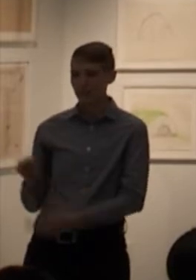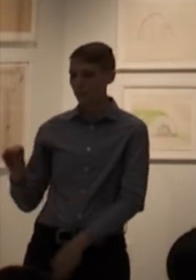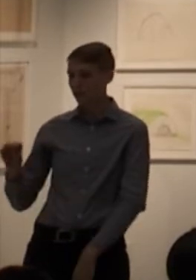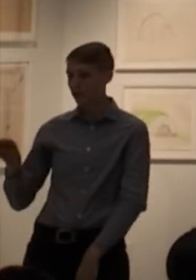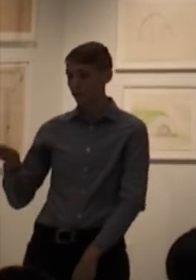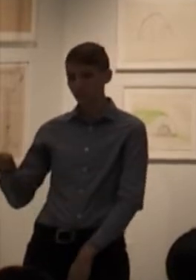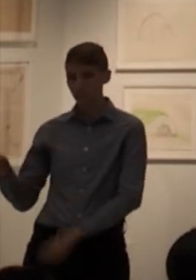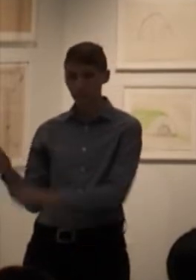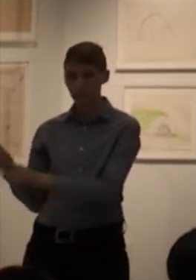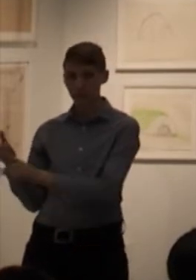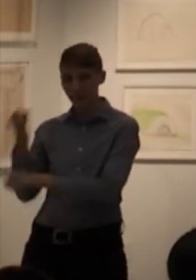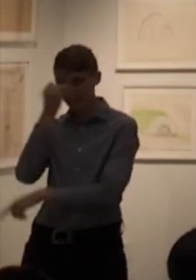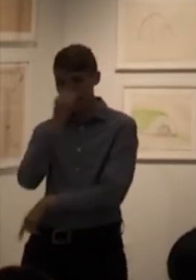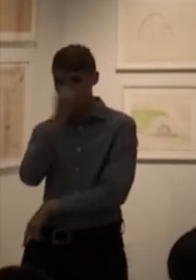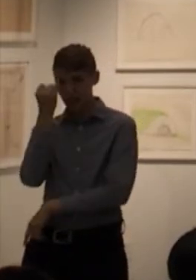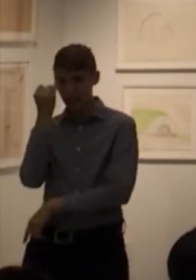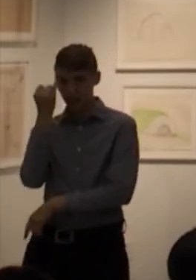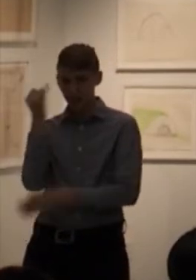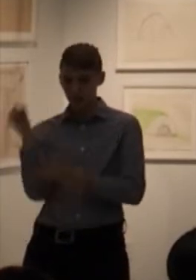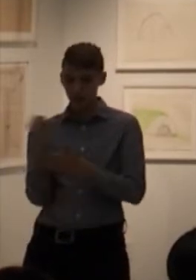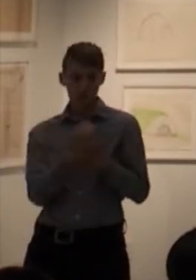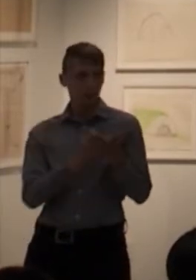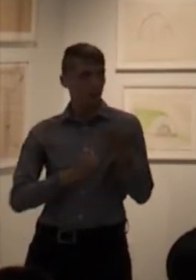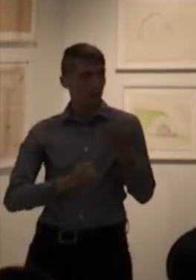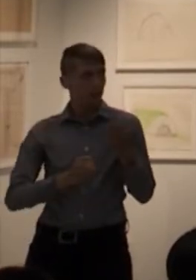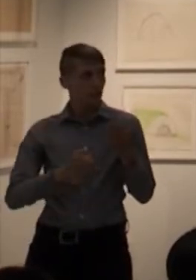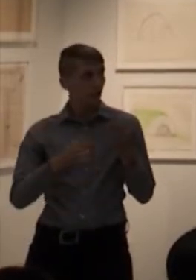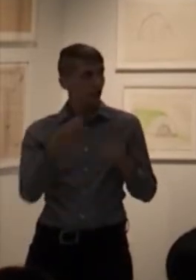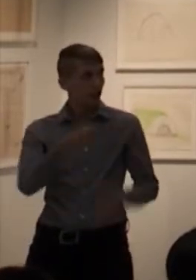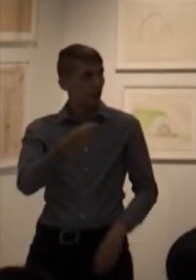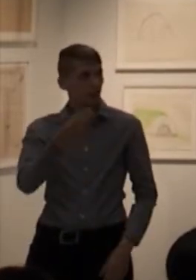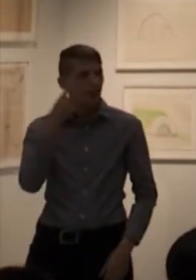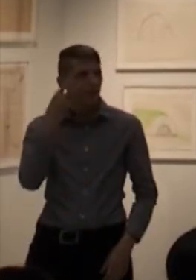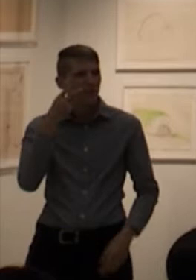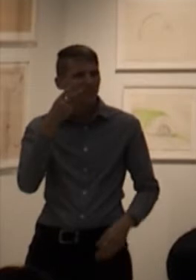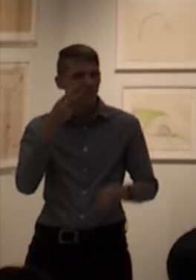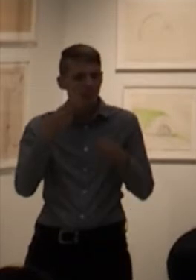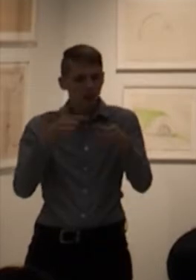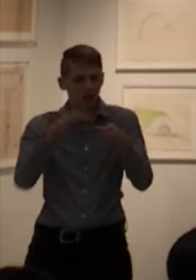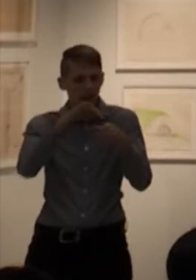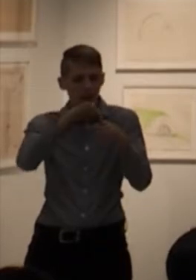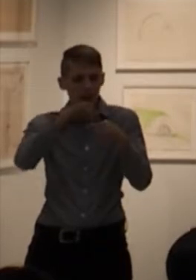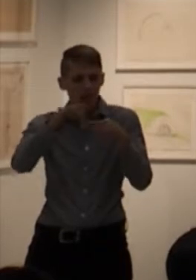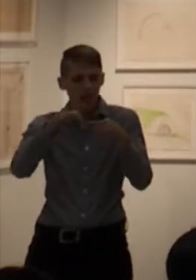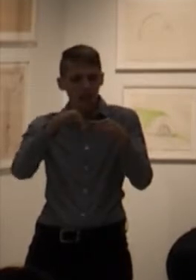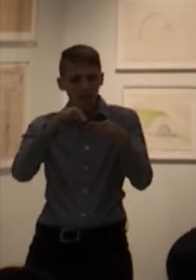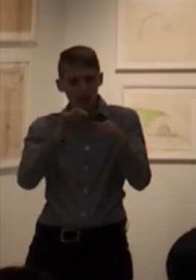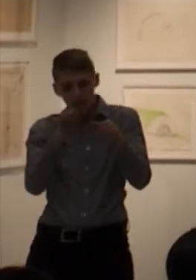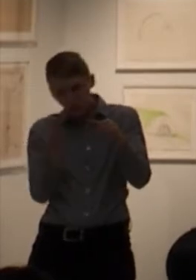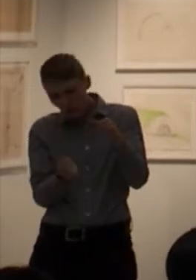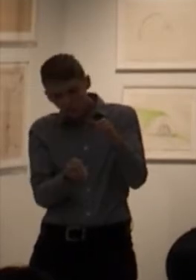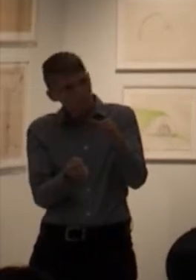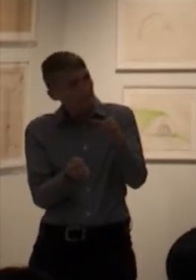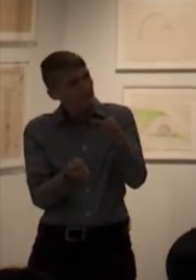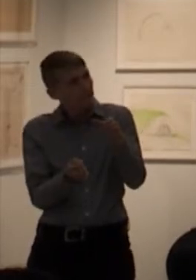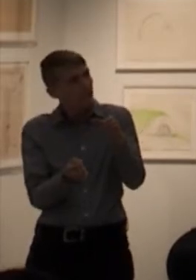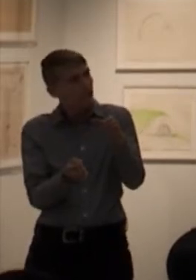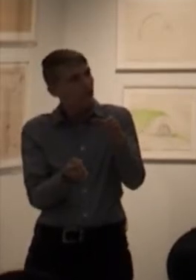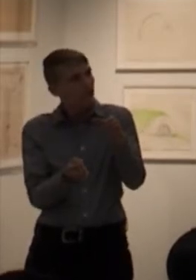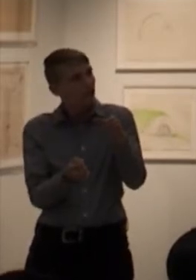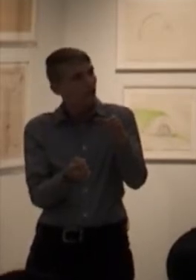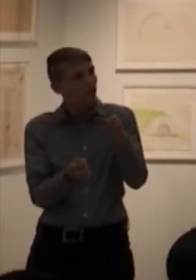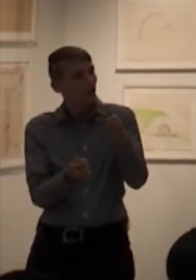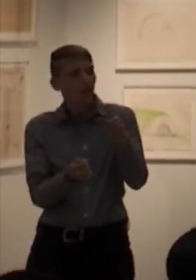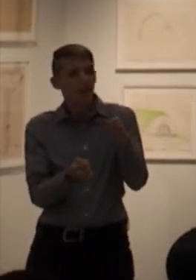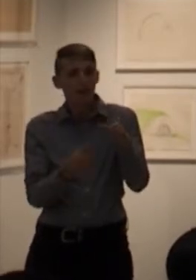designed the cup, and that you can see like right at the edge there, it's a curved thing, and so that the